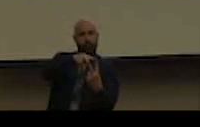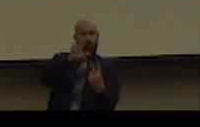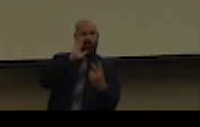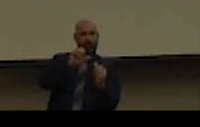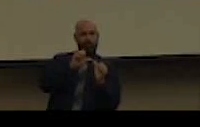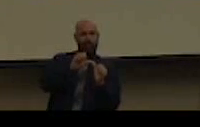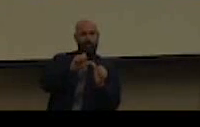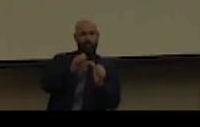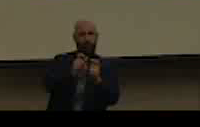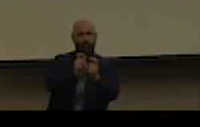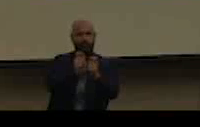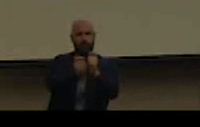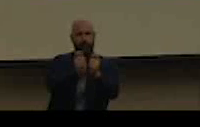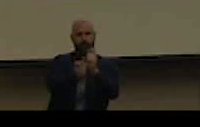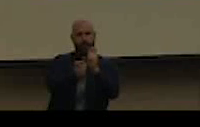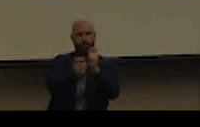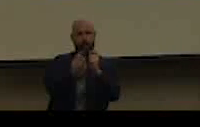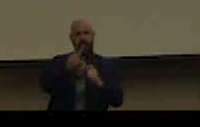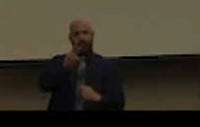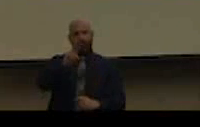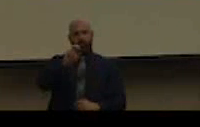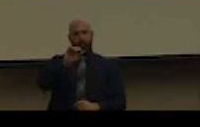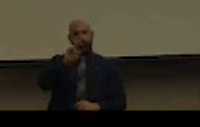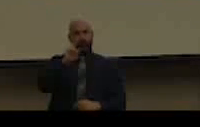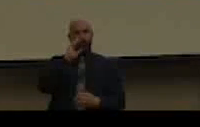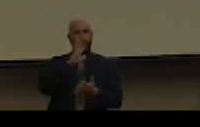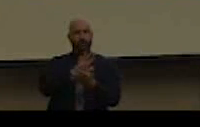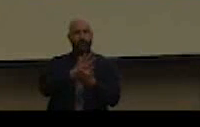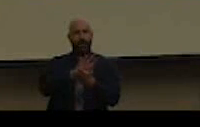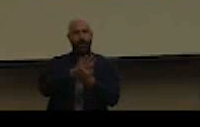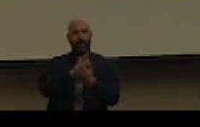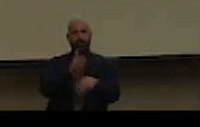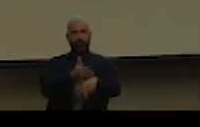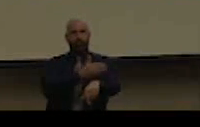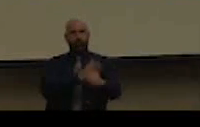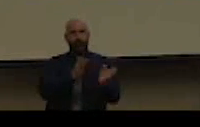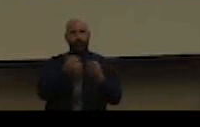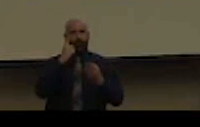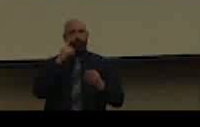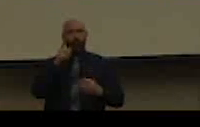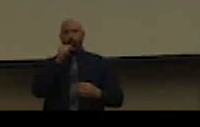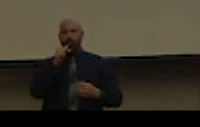improvement planning for sites that are recommended. So we can continue the process.